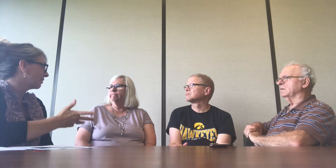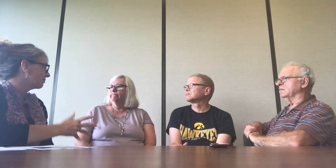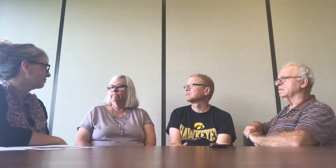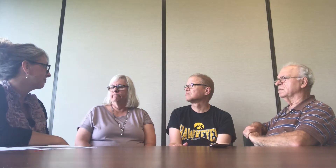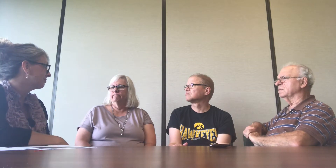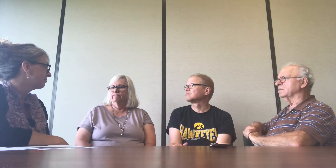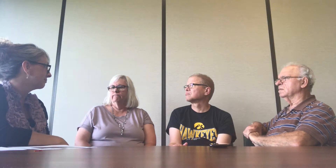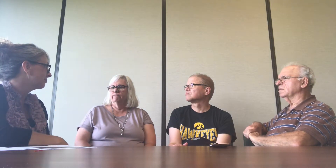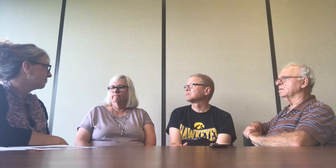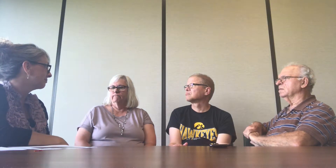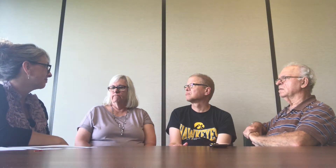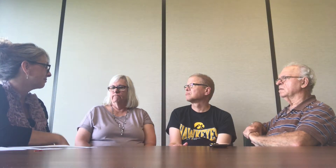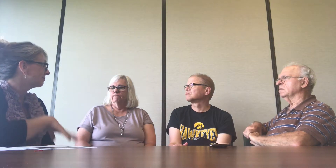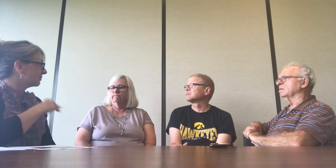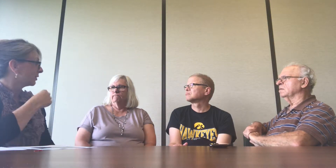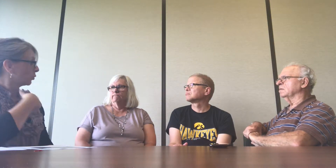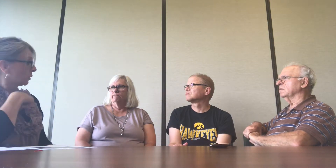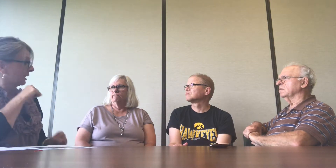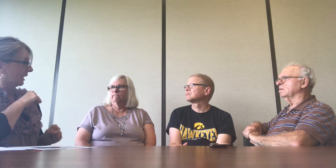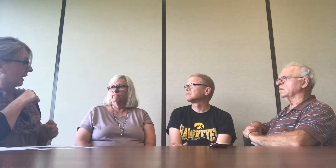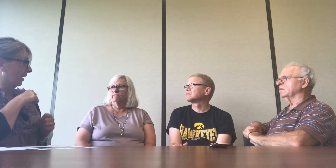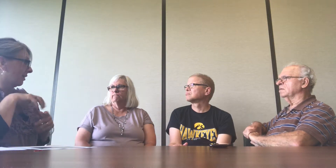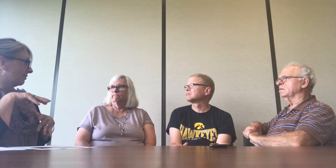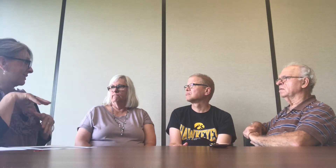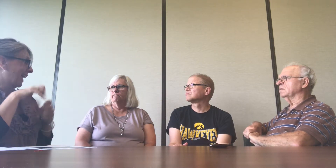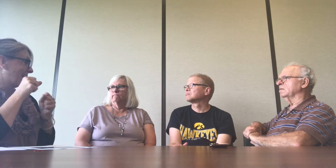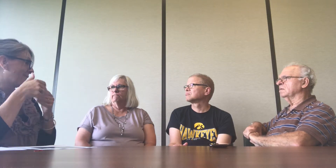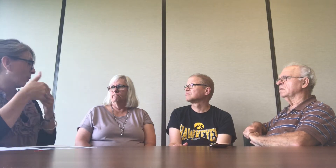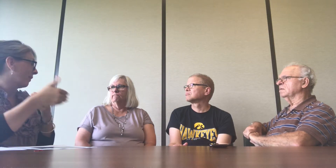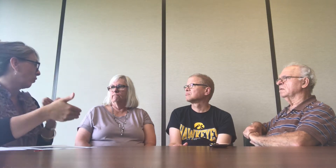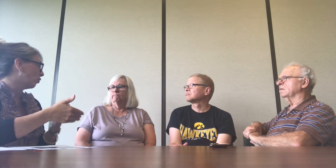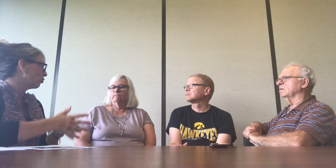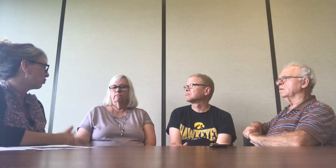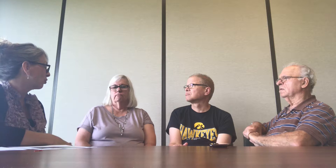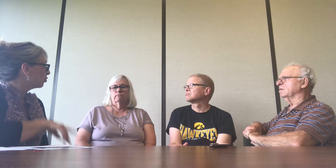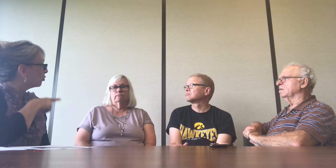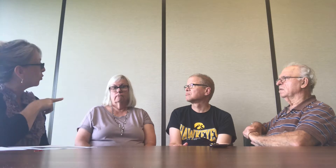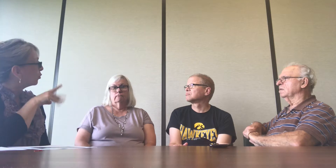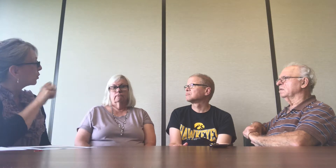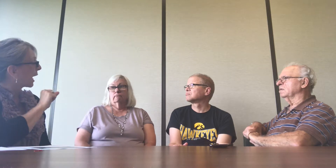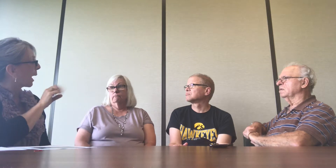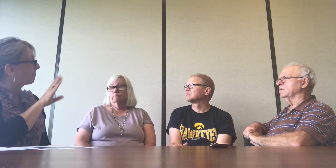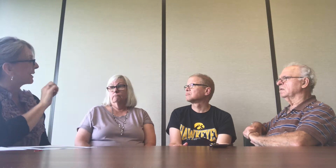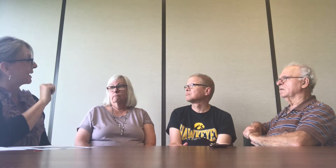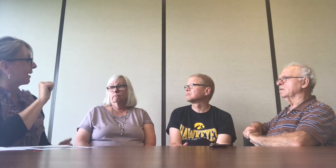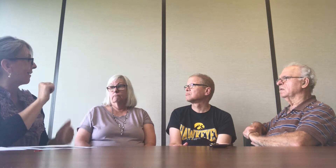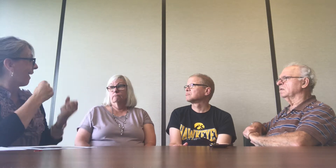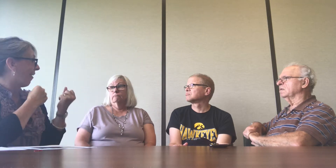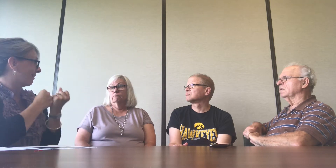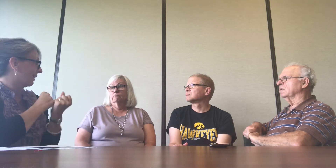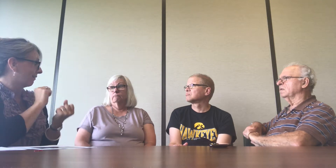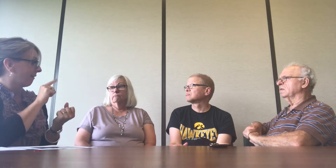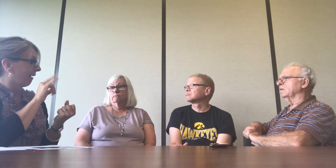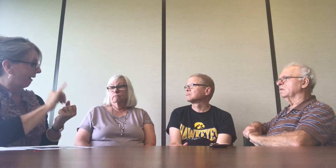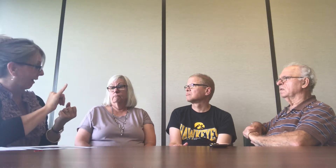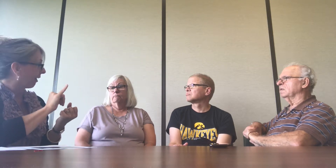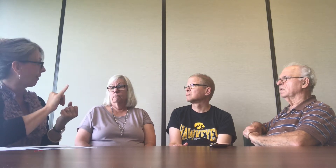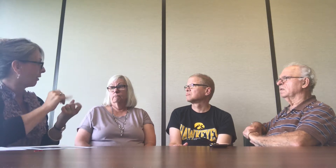Jennifer says you can have them contact DIA and we can take the case and go from